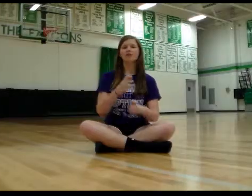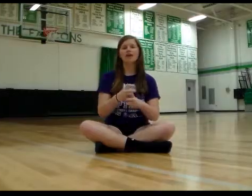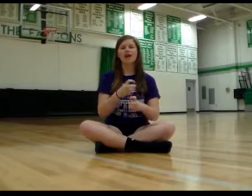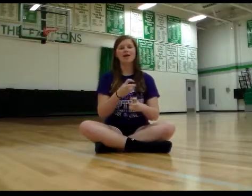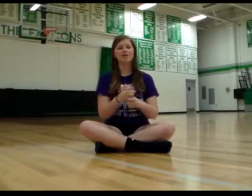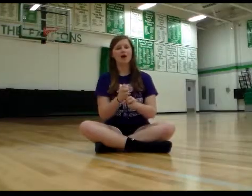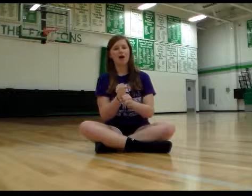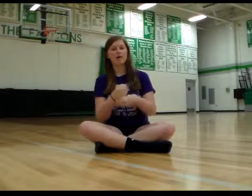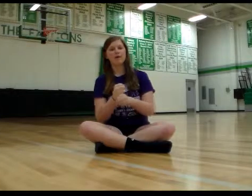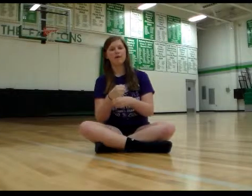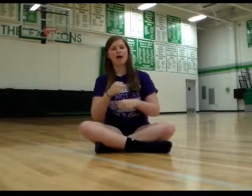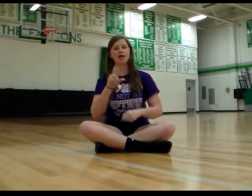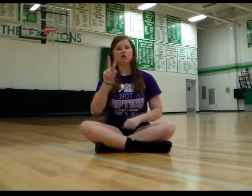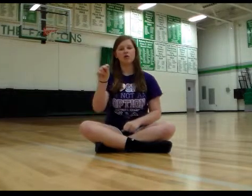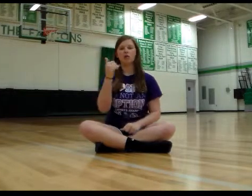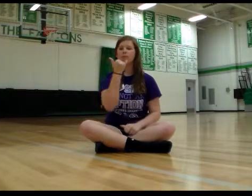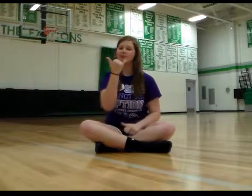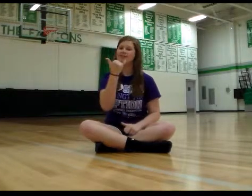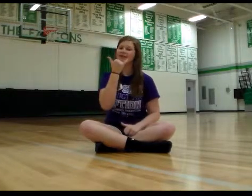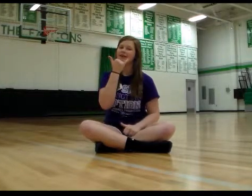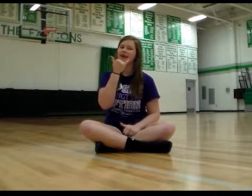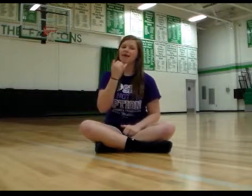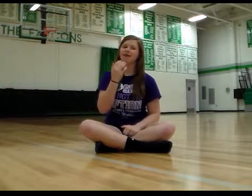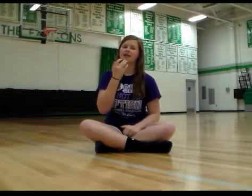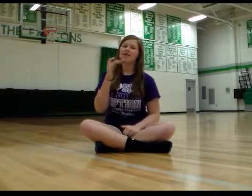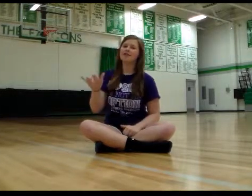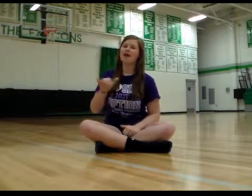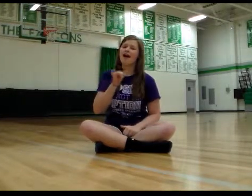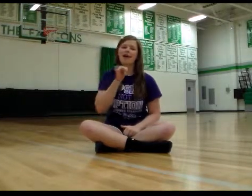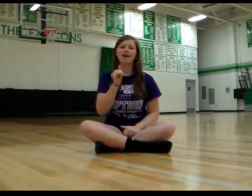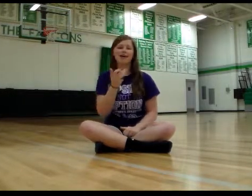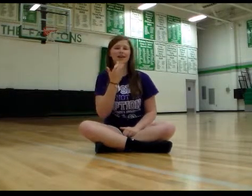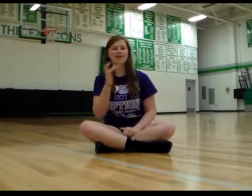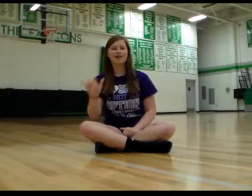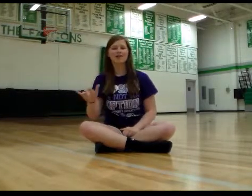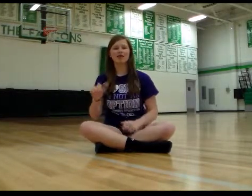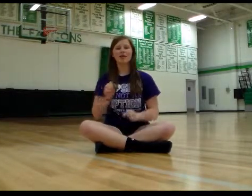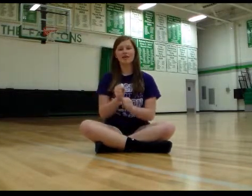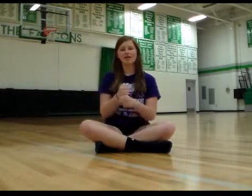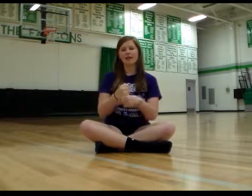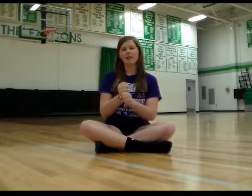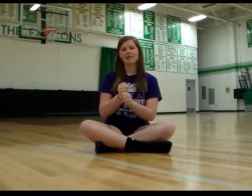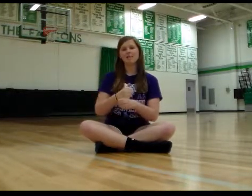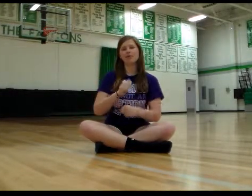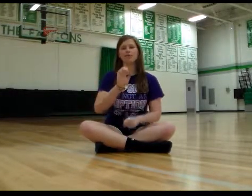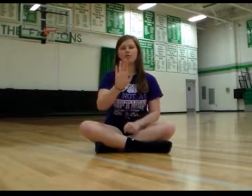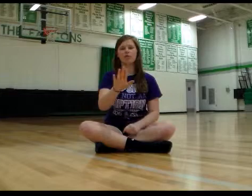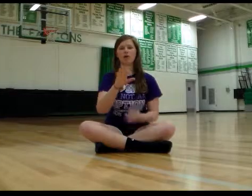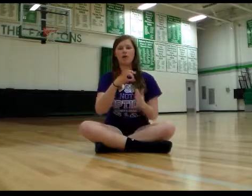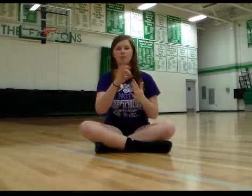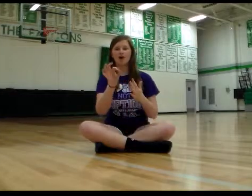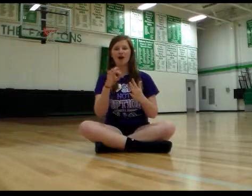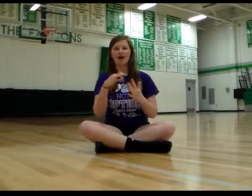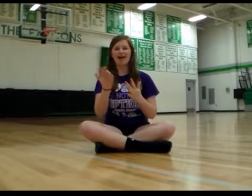Tomorrow's getting harder, make no mistake Look, ain't even look, you gotta make your own